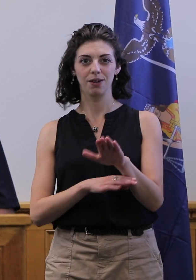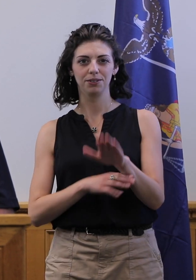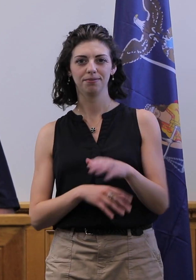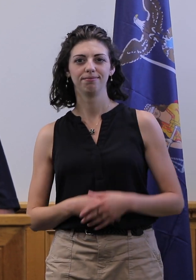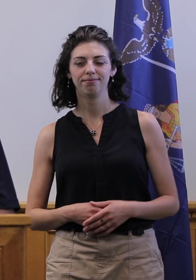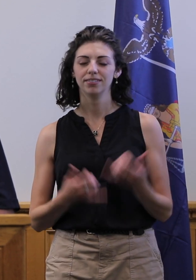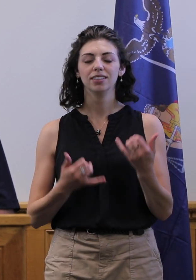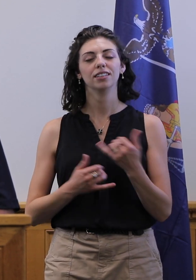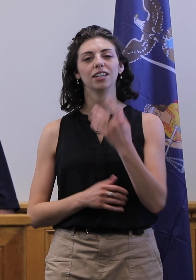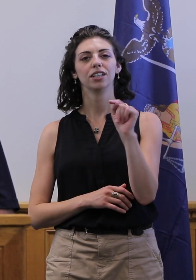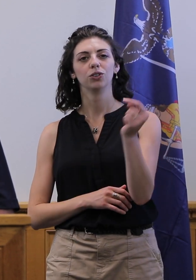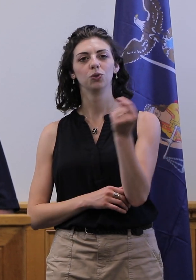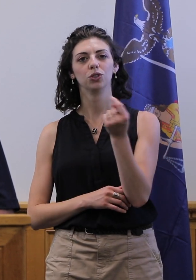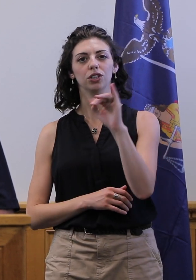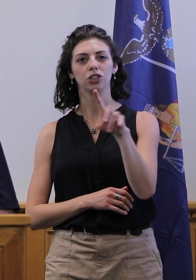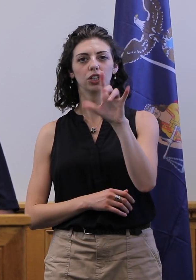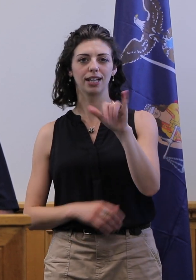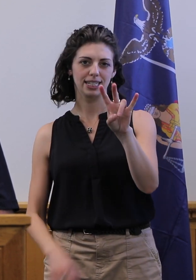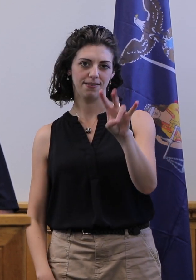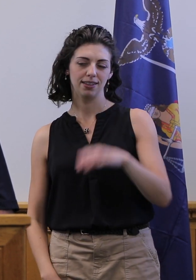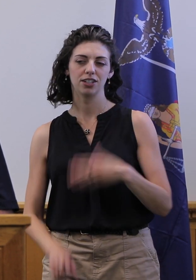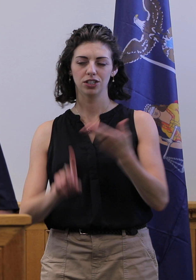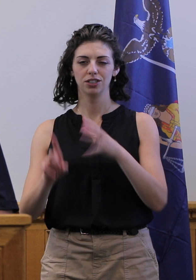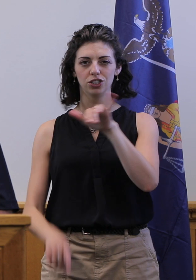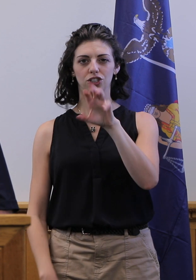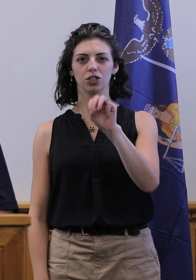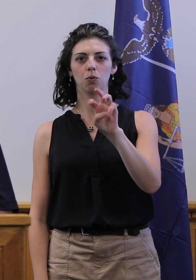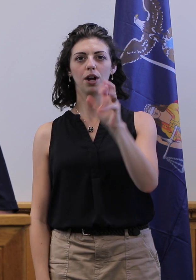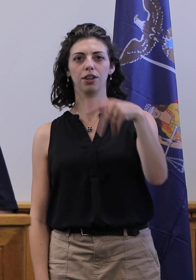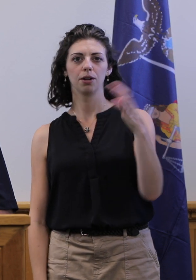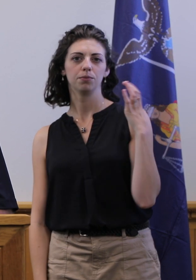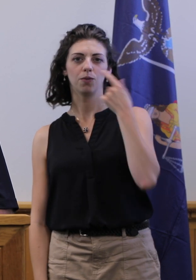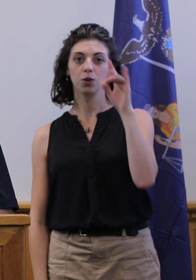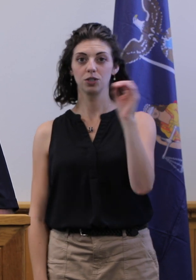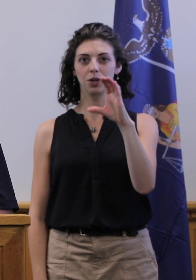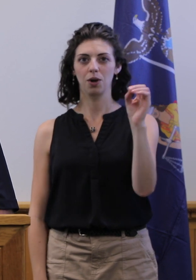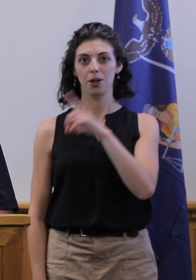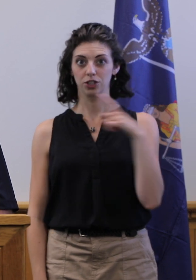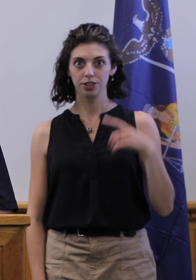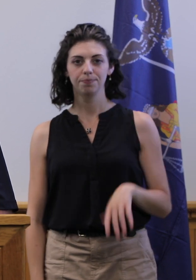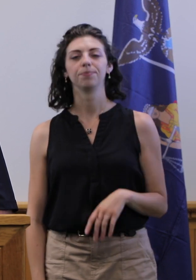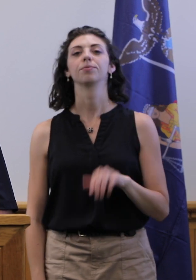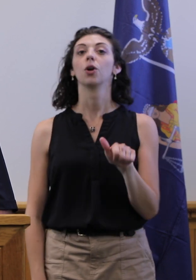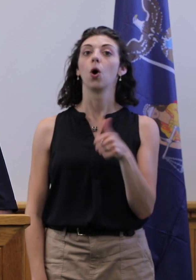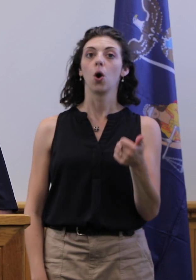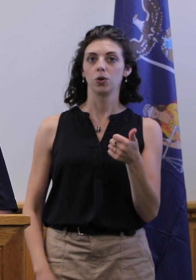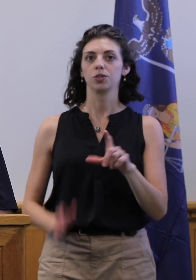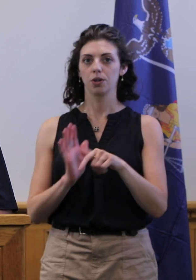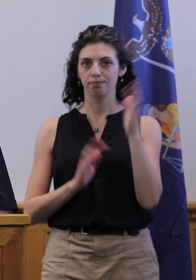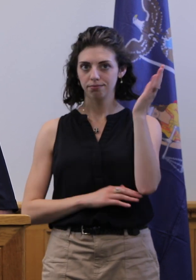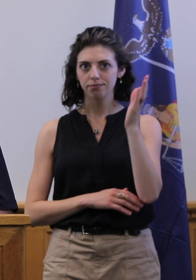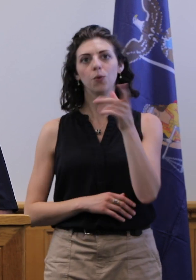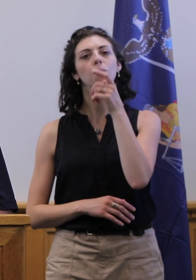Good afternoon. Today is Tuesday, July 7th. I'm Jim Weatherup, Chairman of the Oswego County Legislature. Joining me today is Diane Oldenburg,